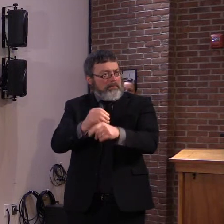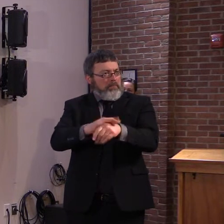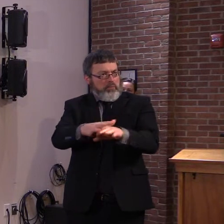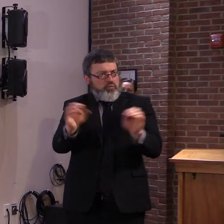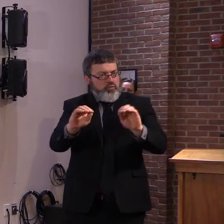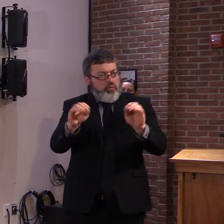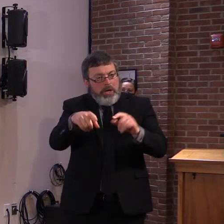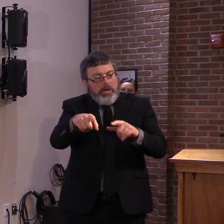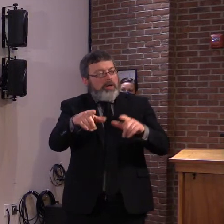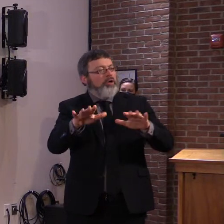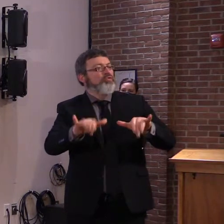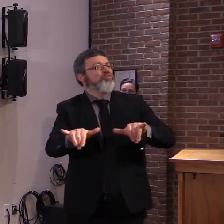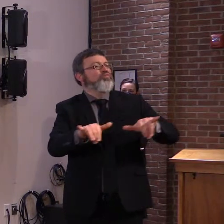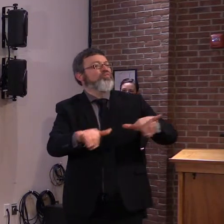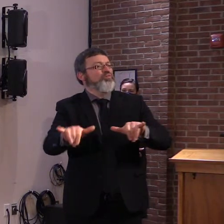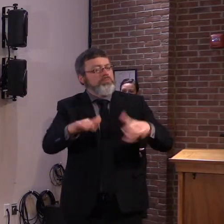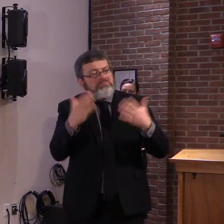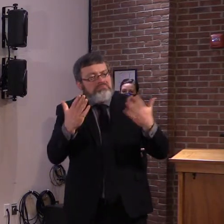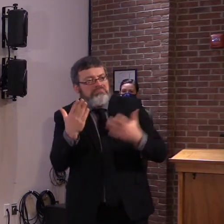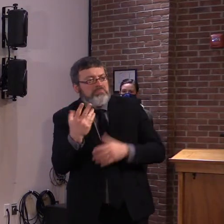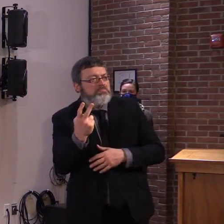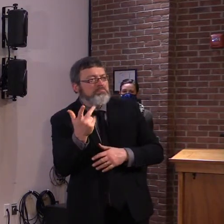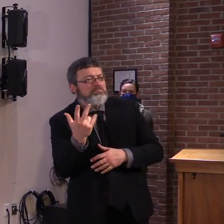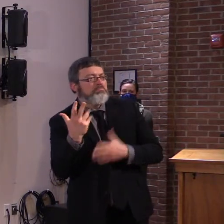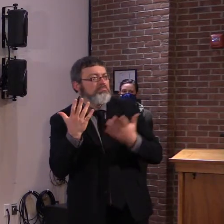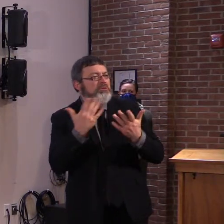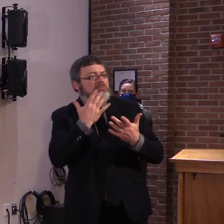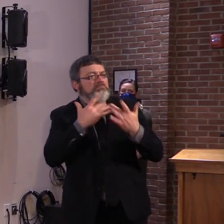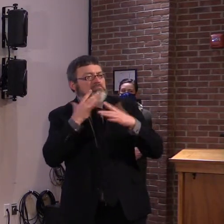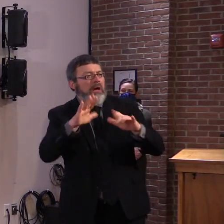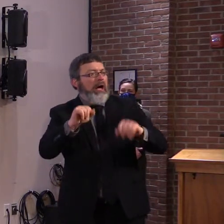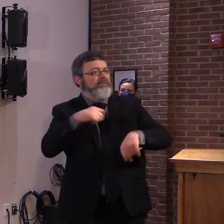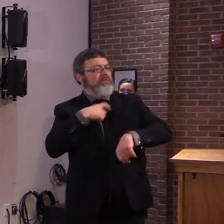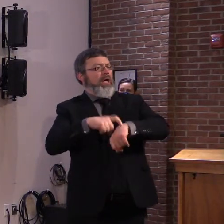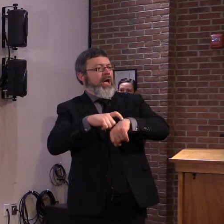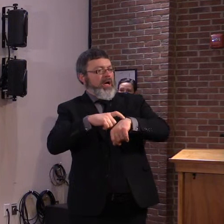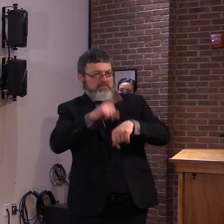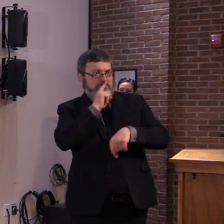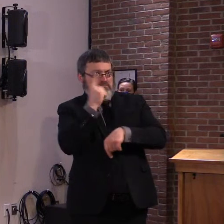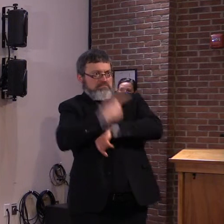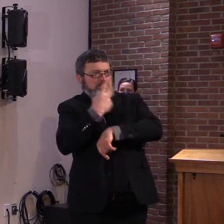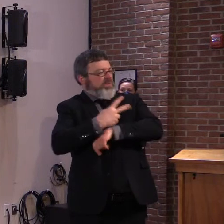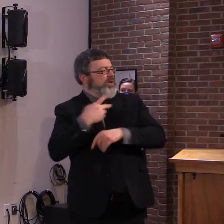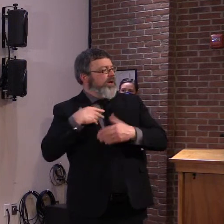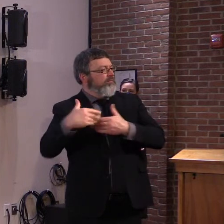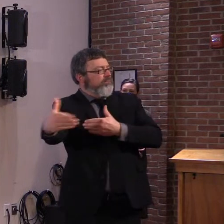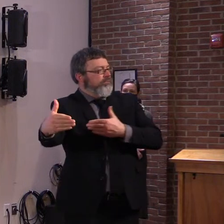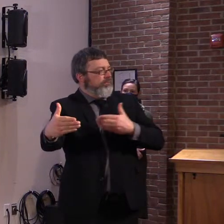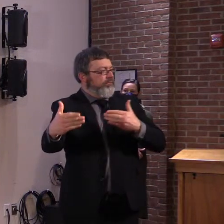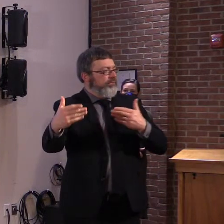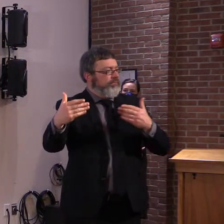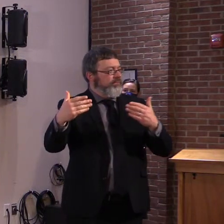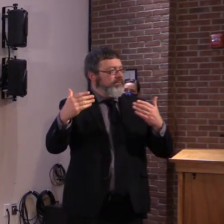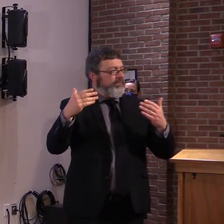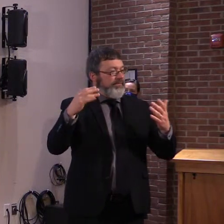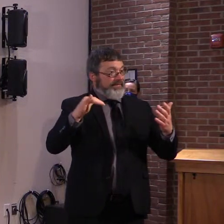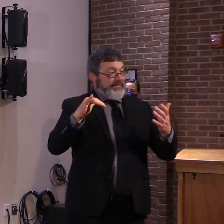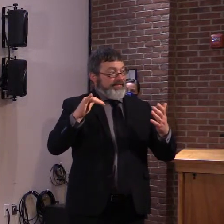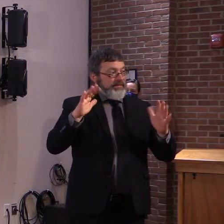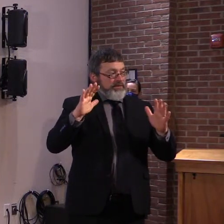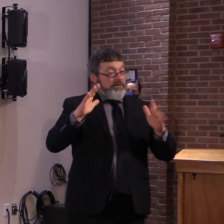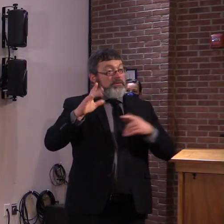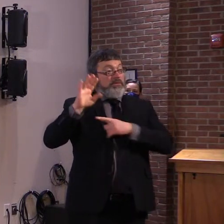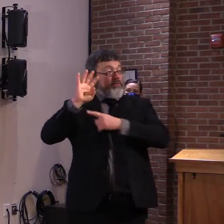So the 40 staff, RNs, LPNs, LNAs, and